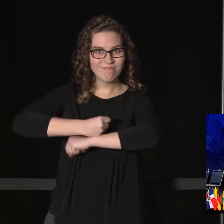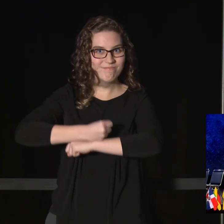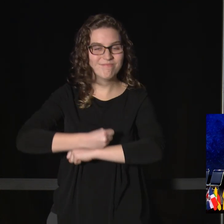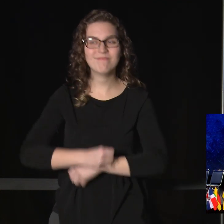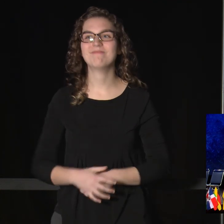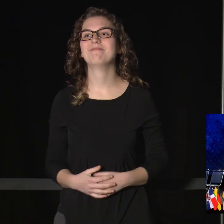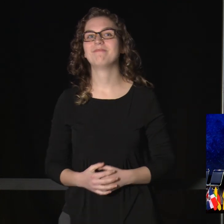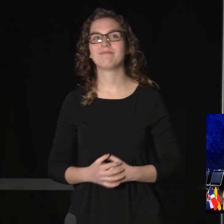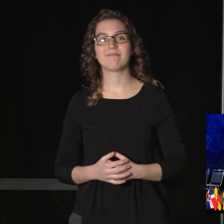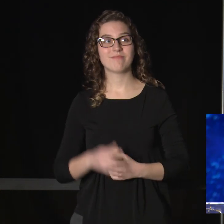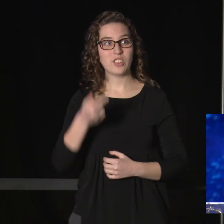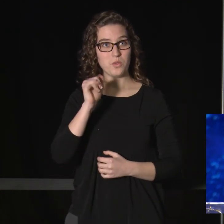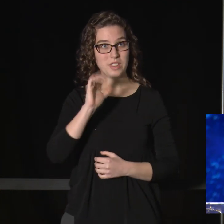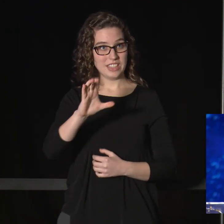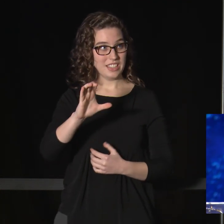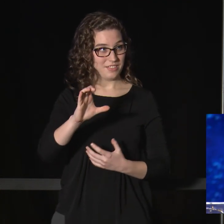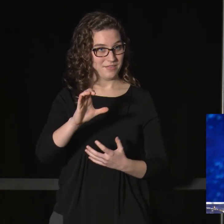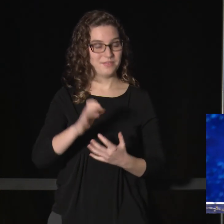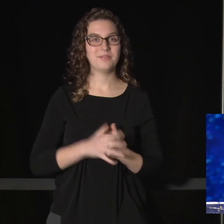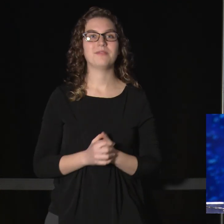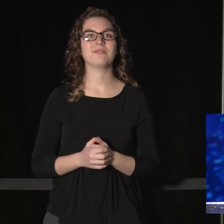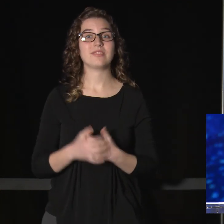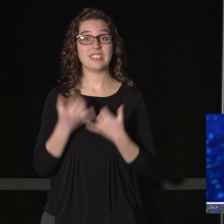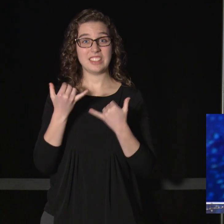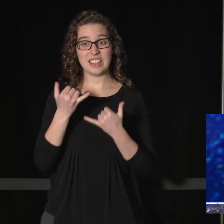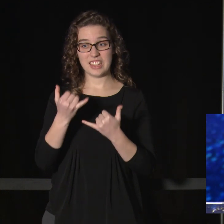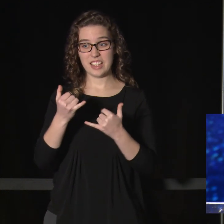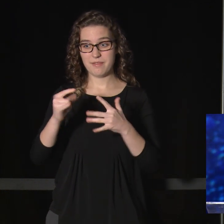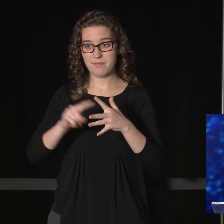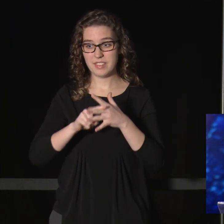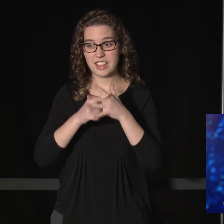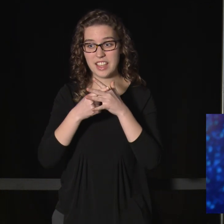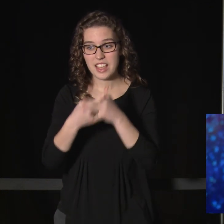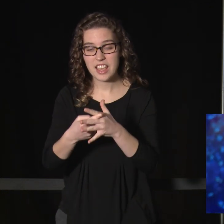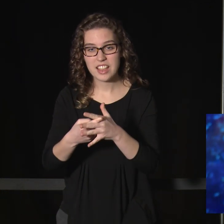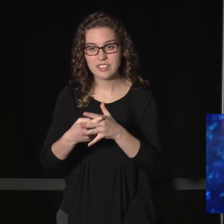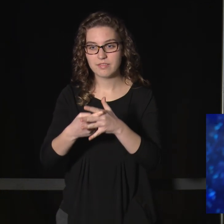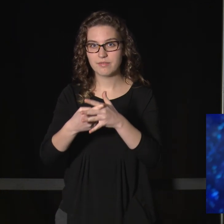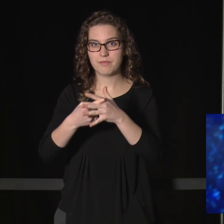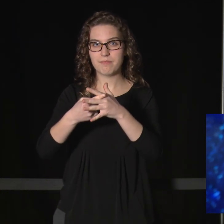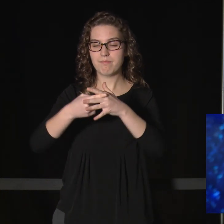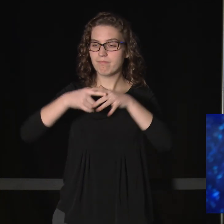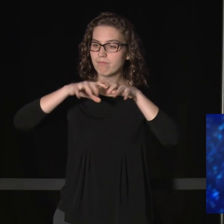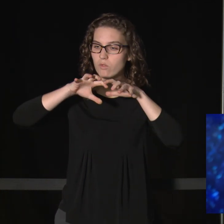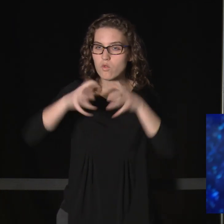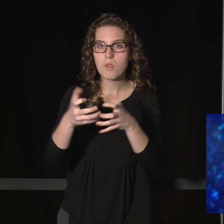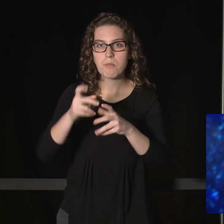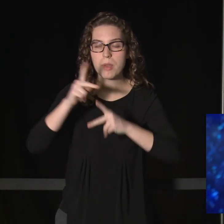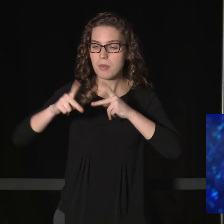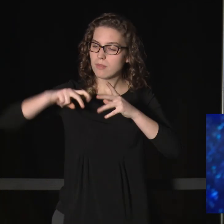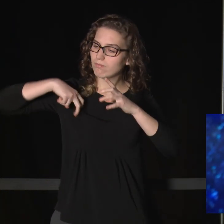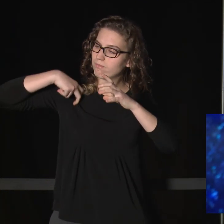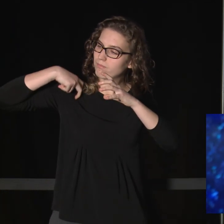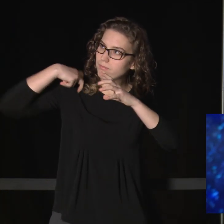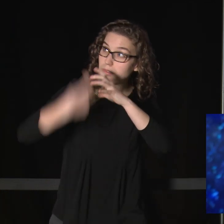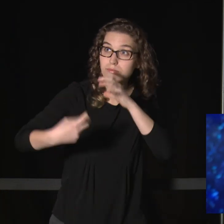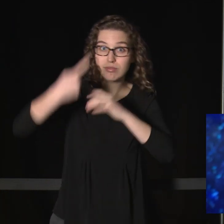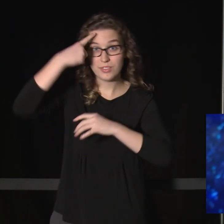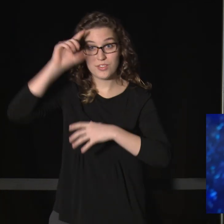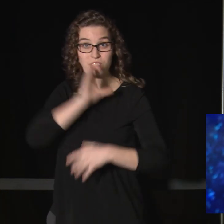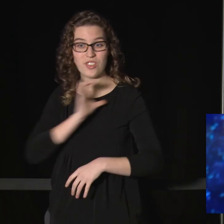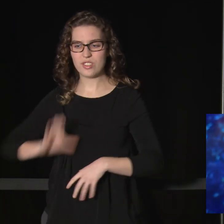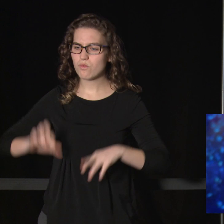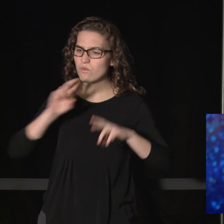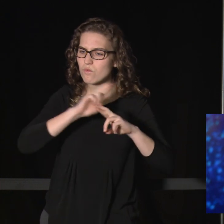GYC, may today mark the beginning of a movement of people who are sold out to Christ, ready to go to the